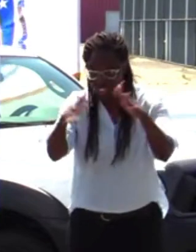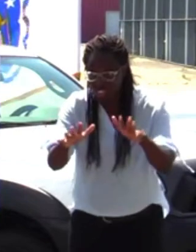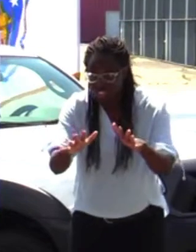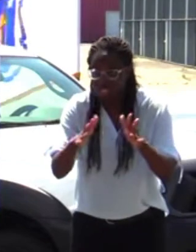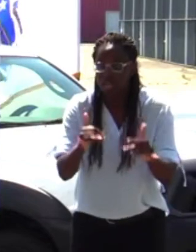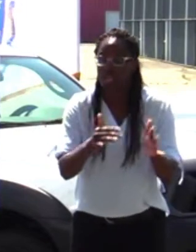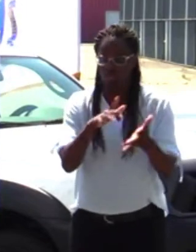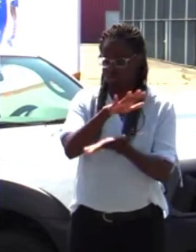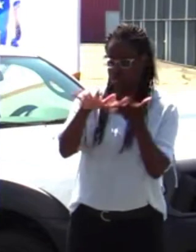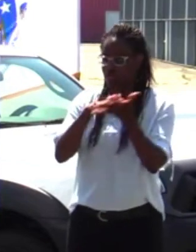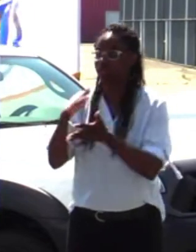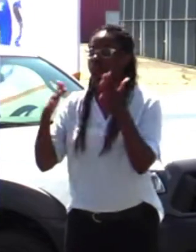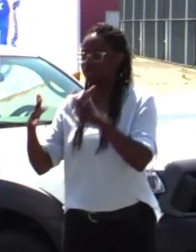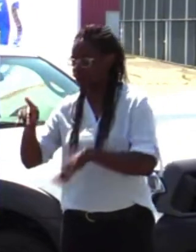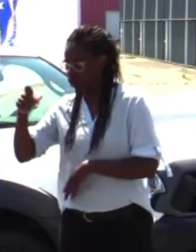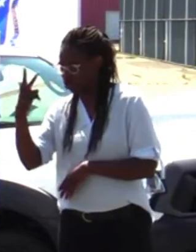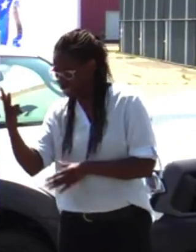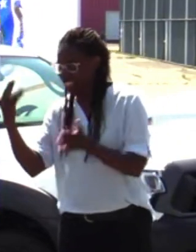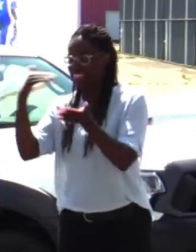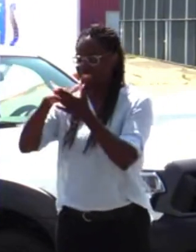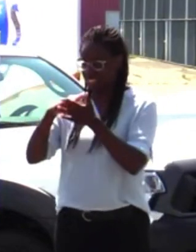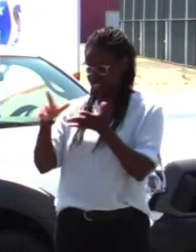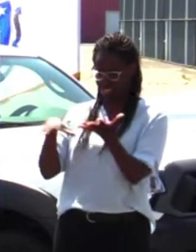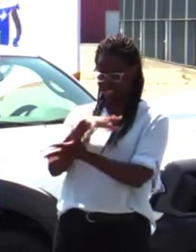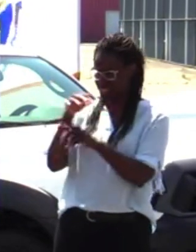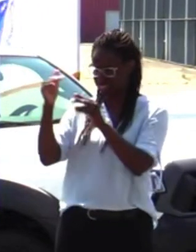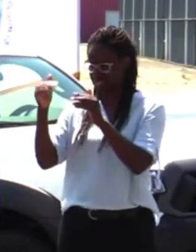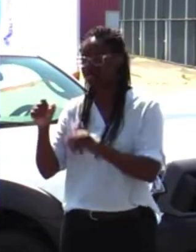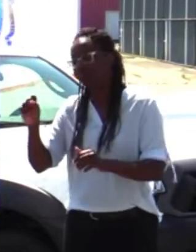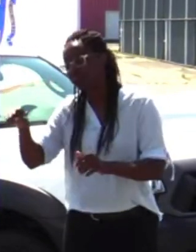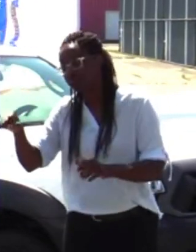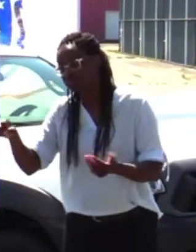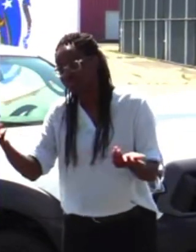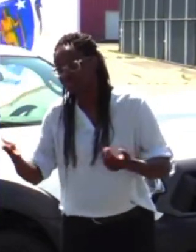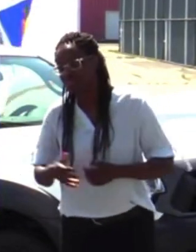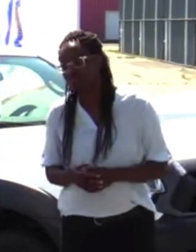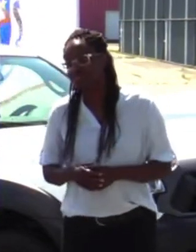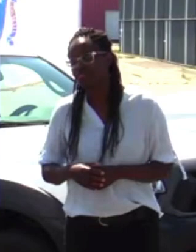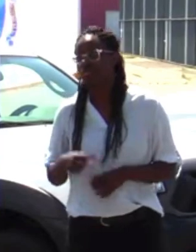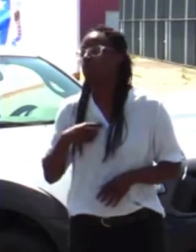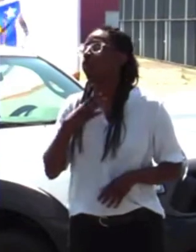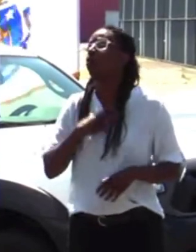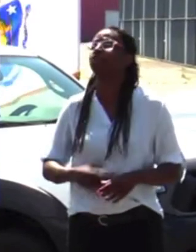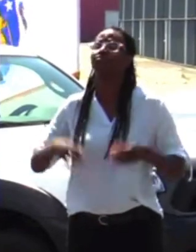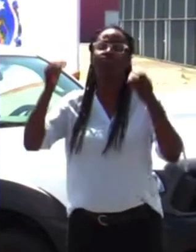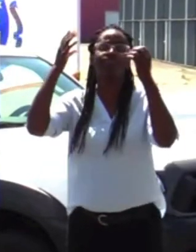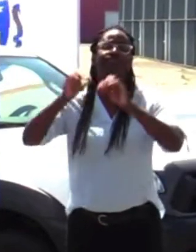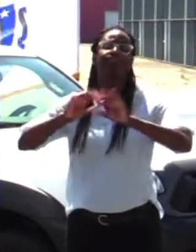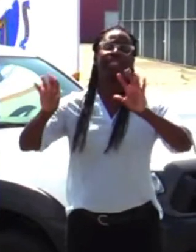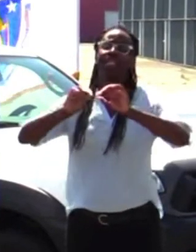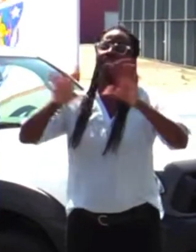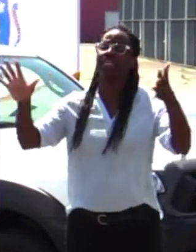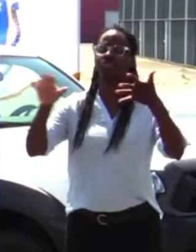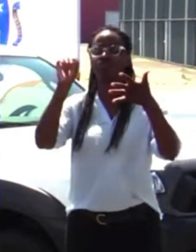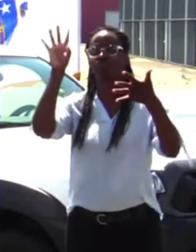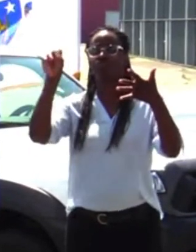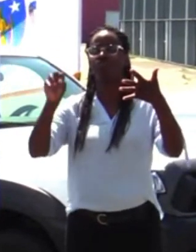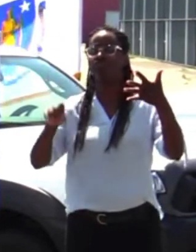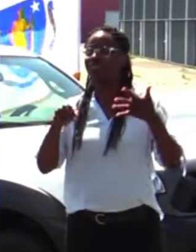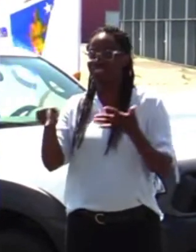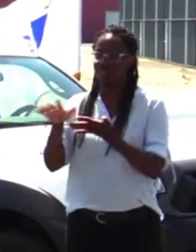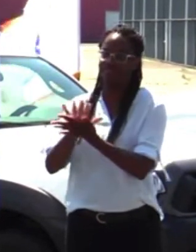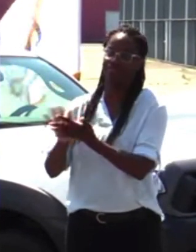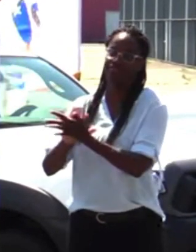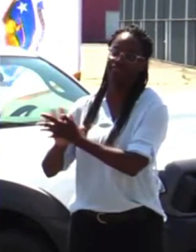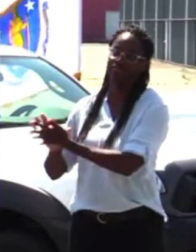the bumpiness. Unfortunately, I think because a lot of the guidance is